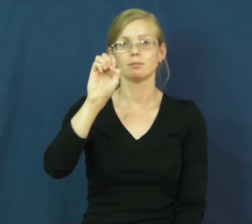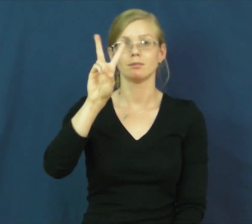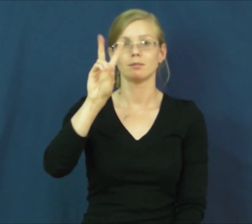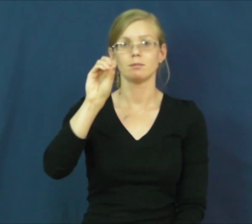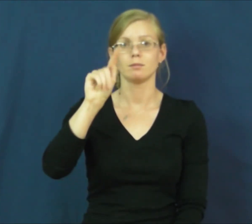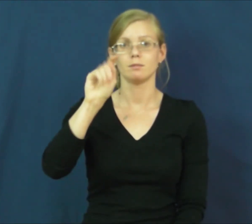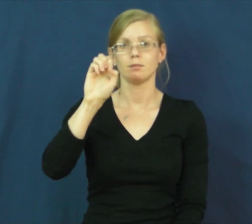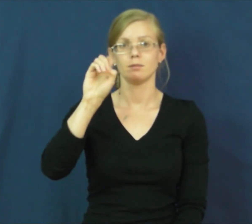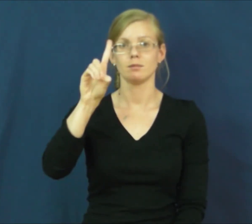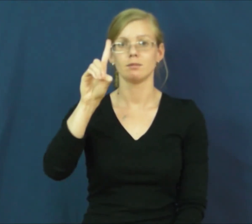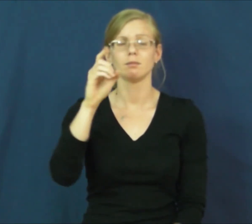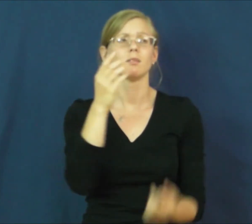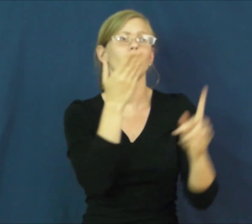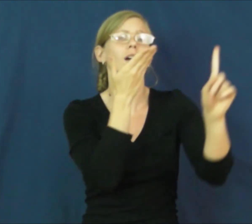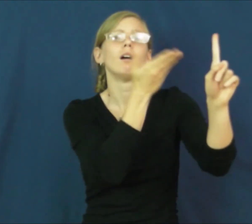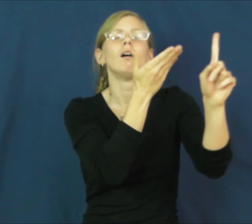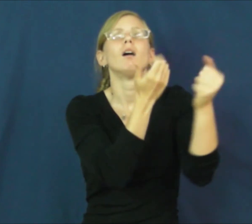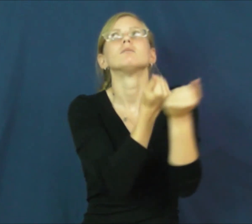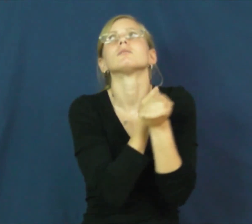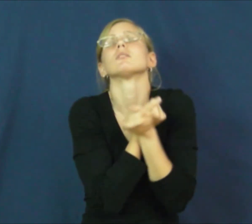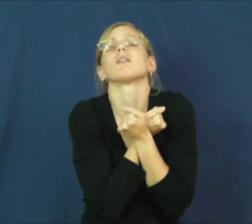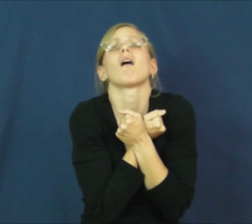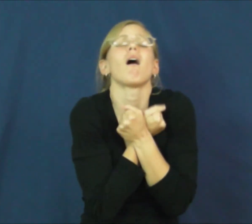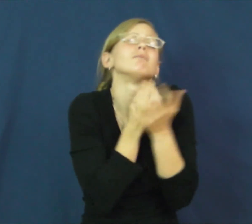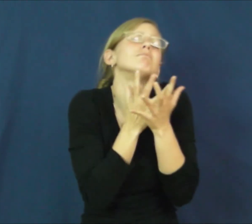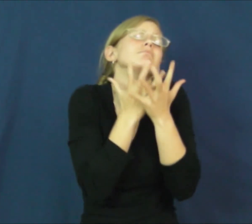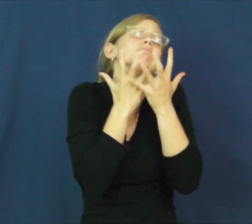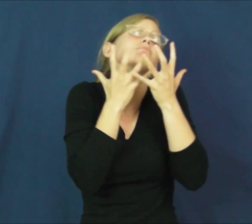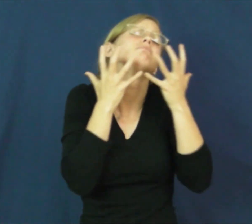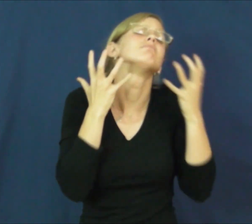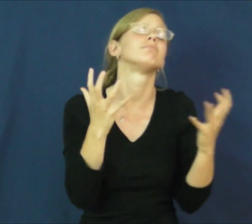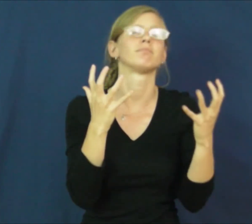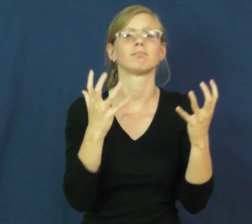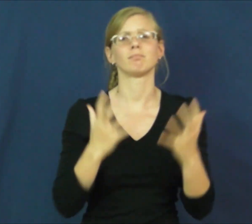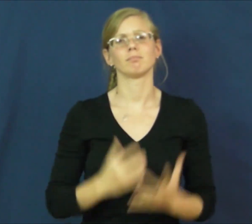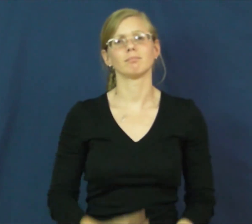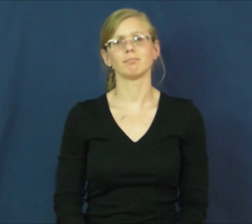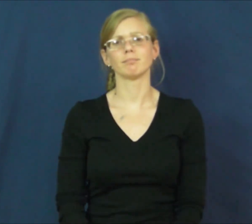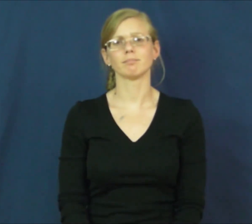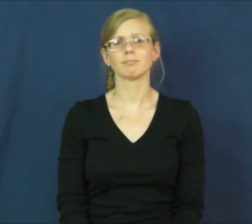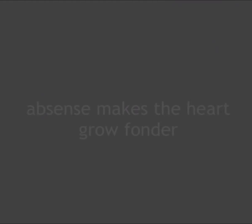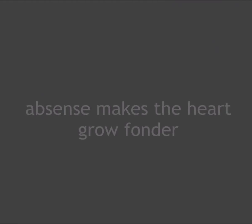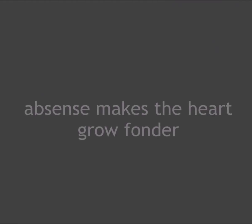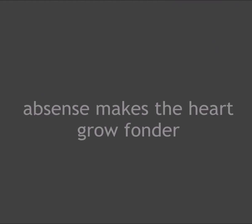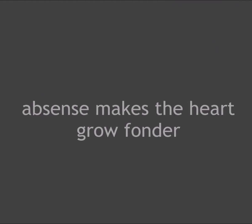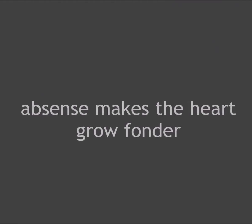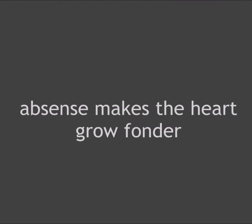my soul You're I'll be holding you forever Stay with you together